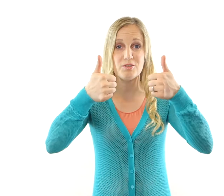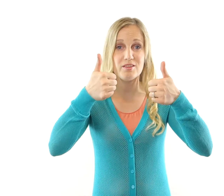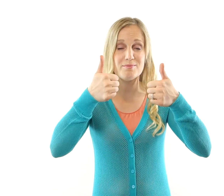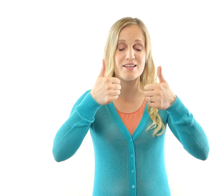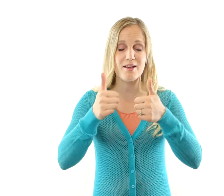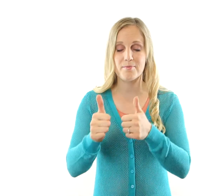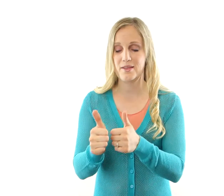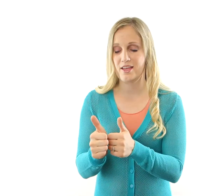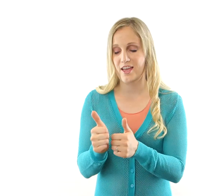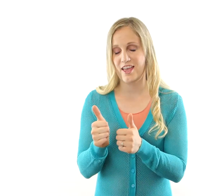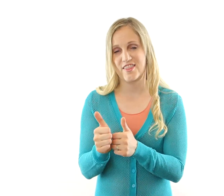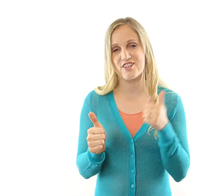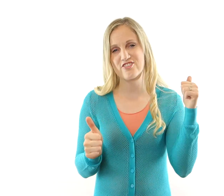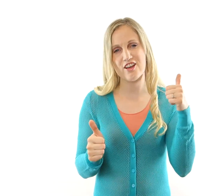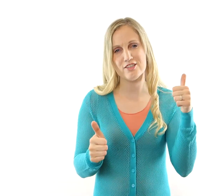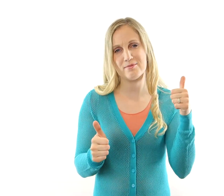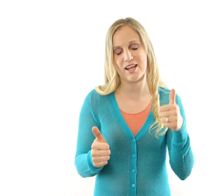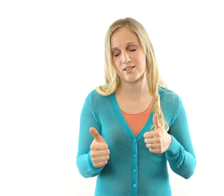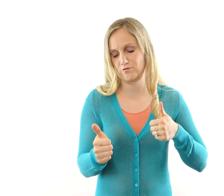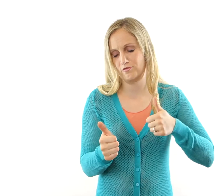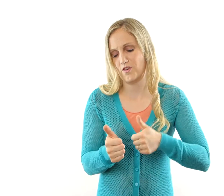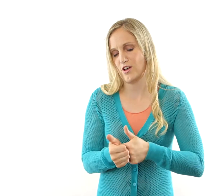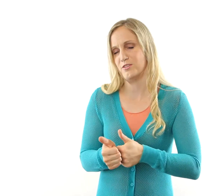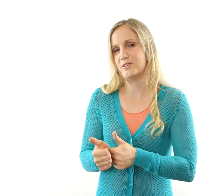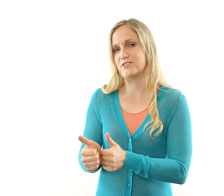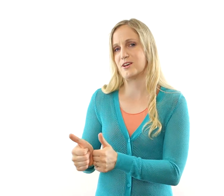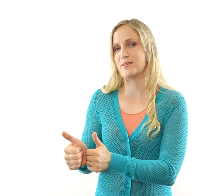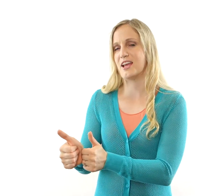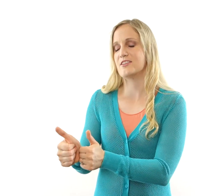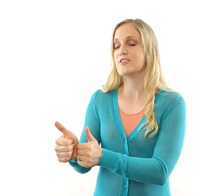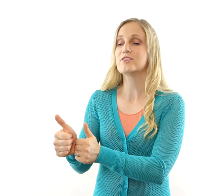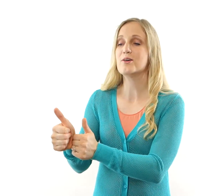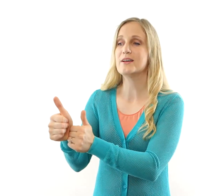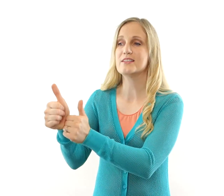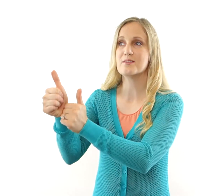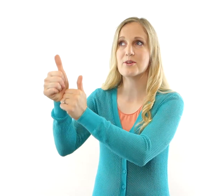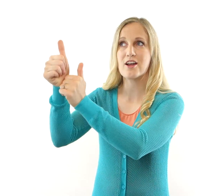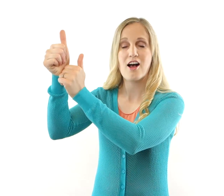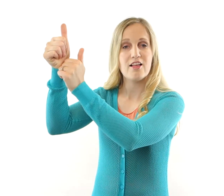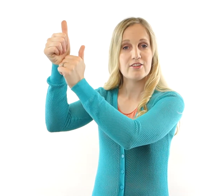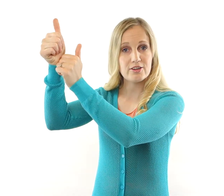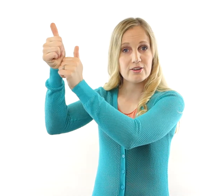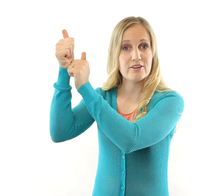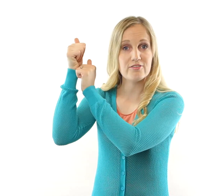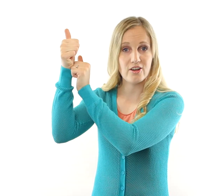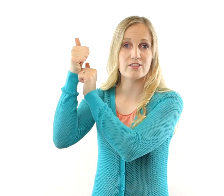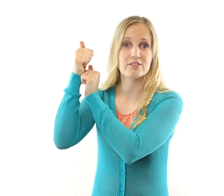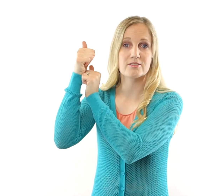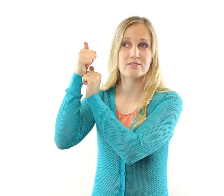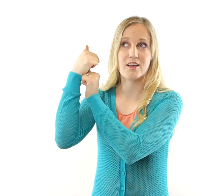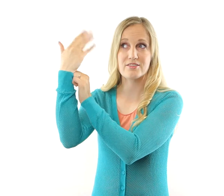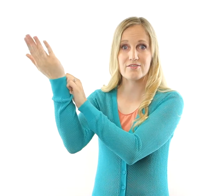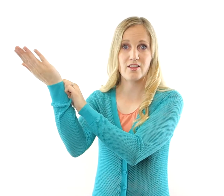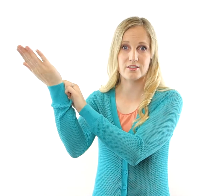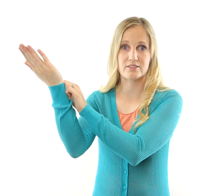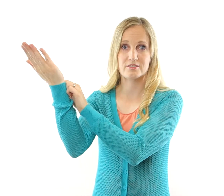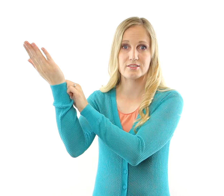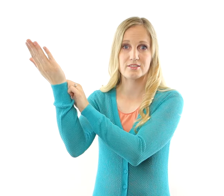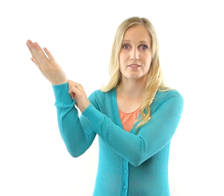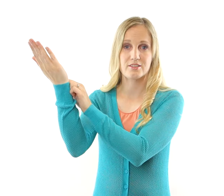thumbs up, and then your non-dominant hand's following your dominant hand, and they're going somewhere. They're gonna follow Heavenly Father,